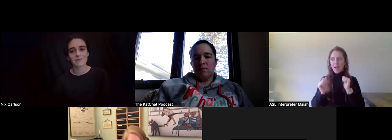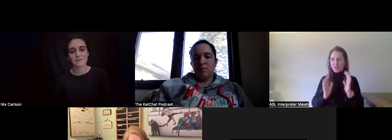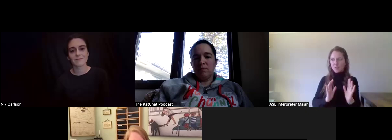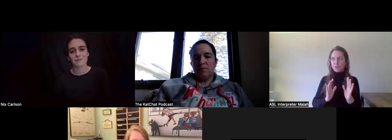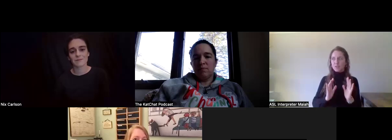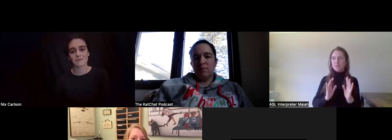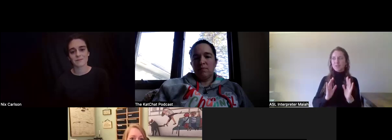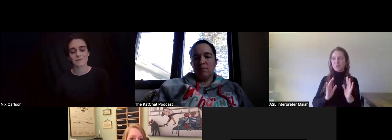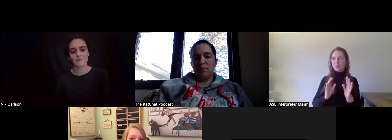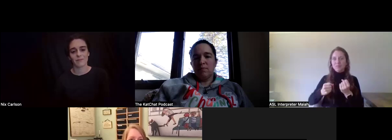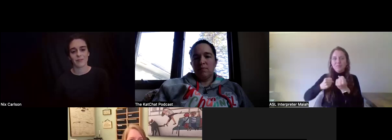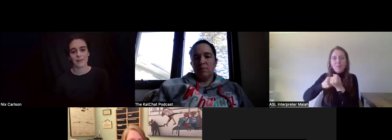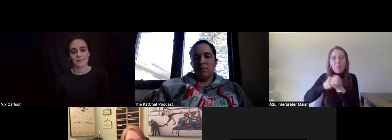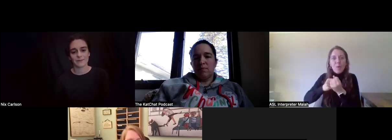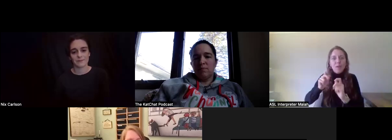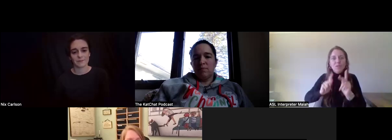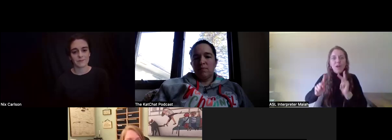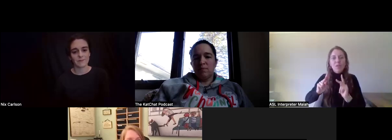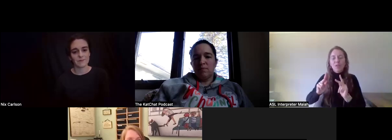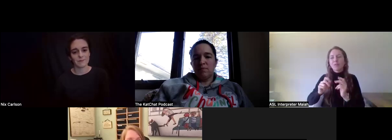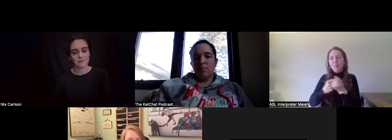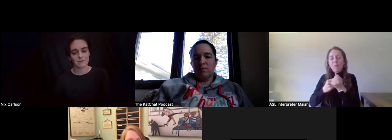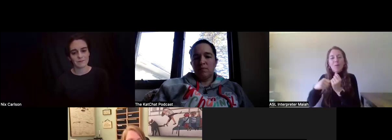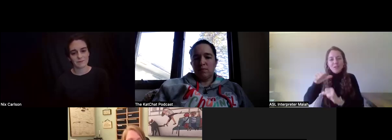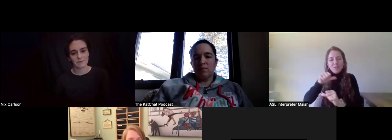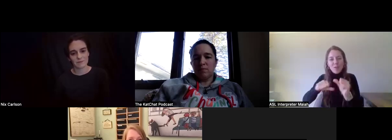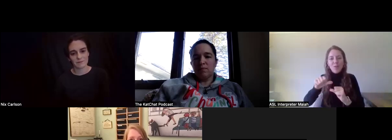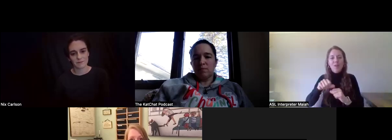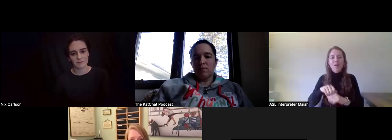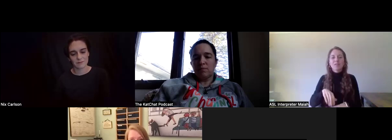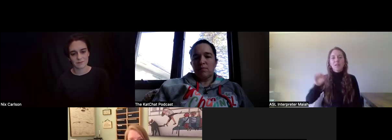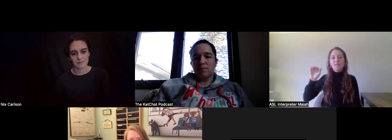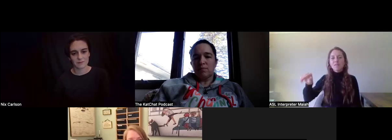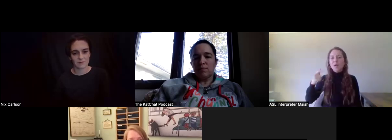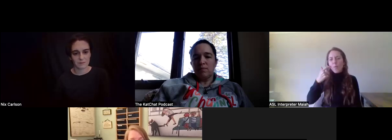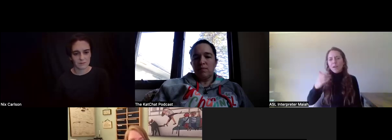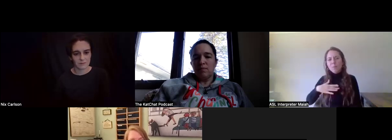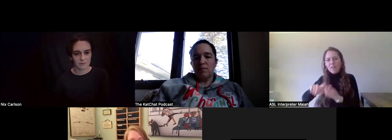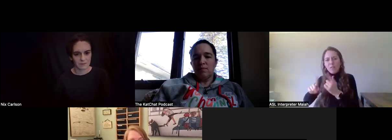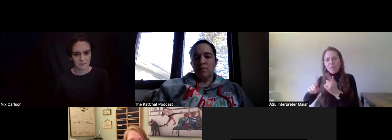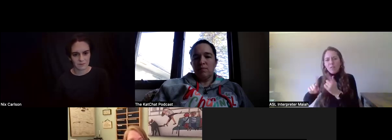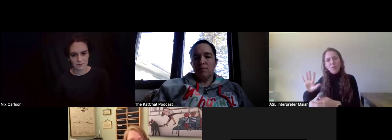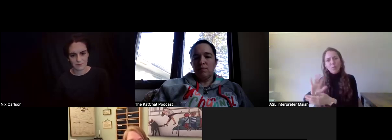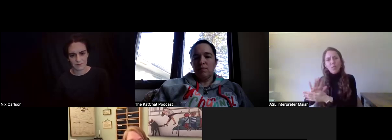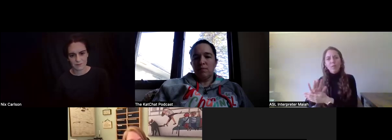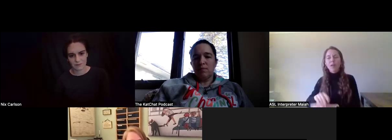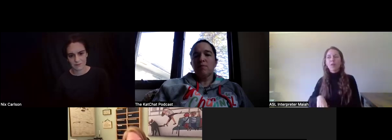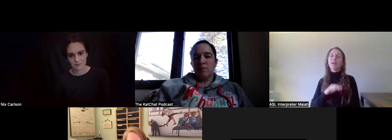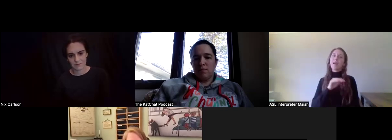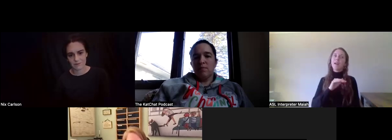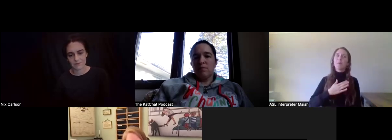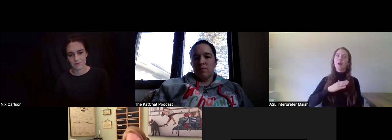and promote each other's films. And hey, watch my friend tonight in her movie. And hey, my friend's